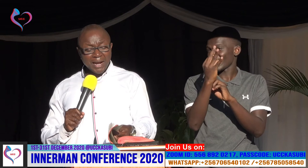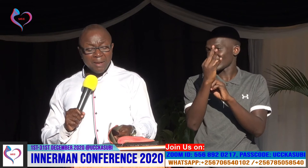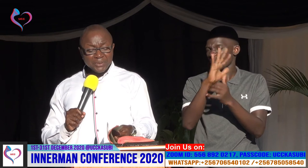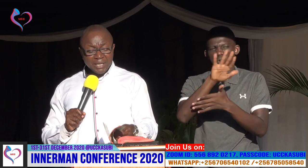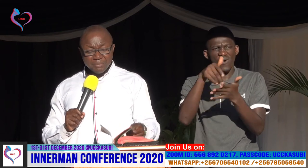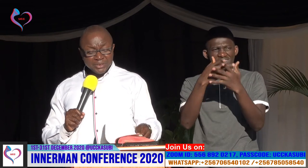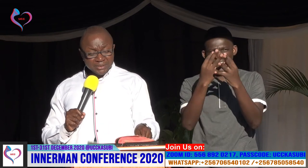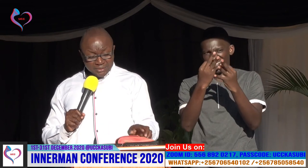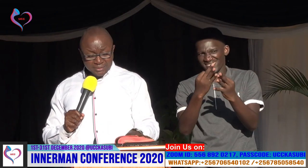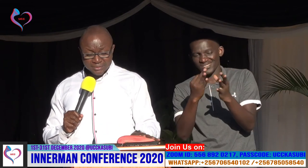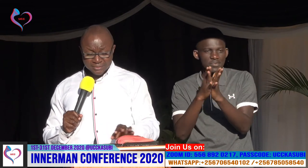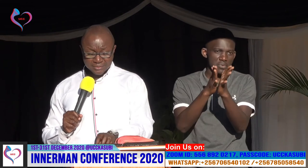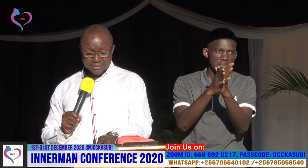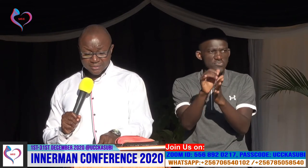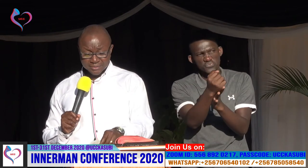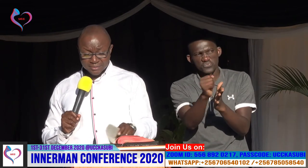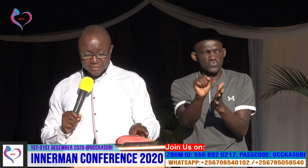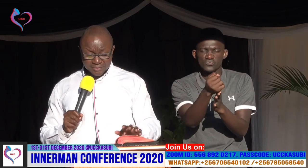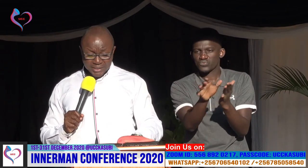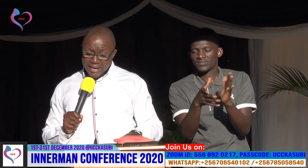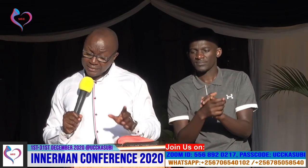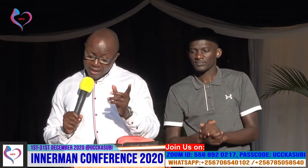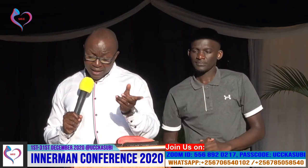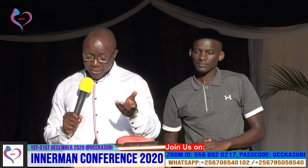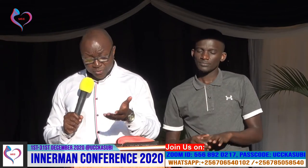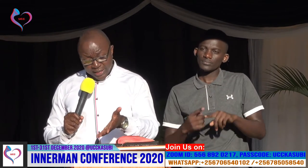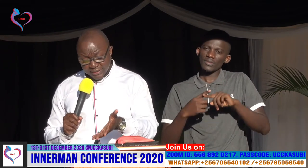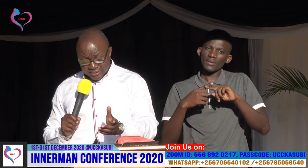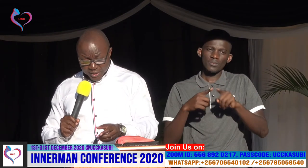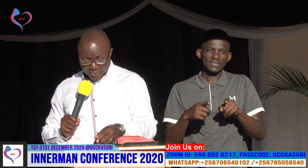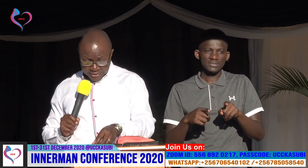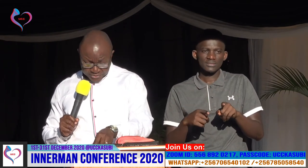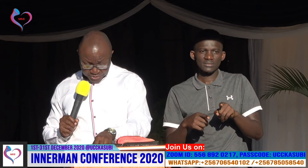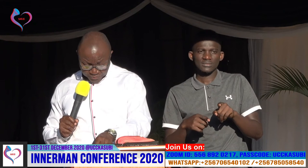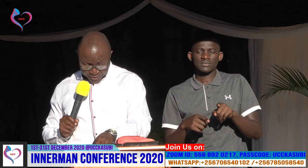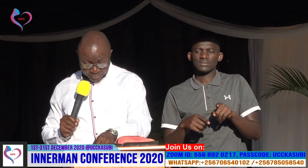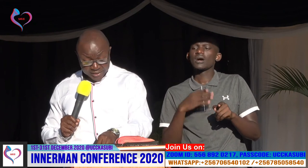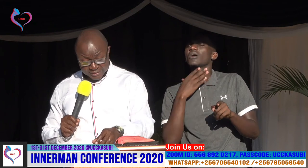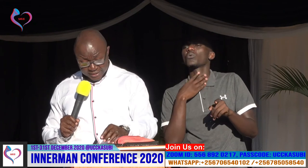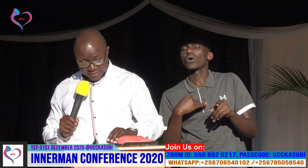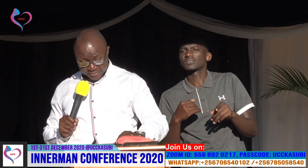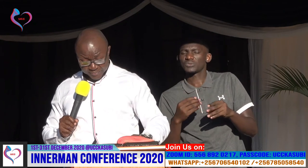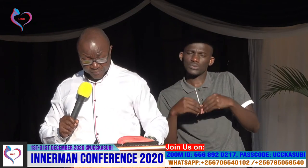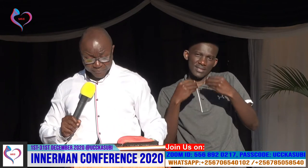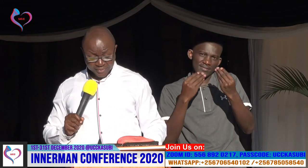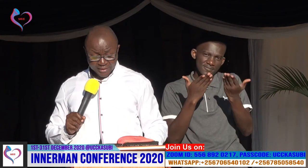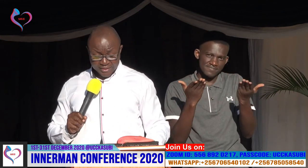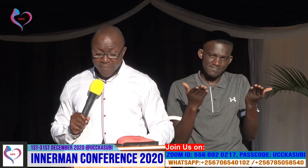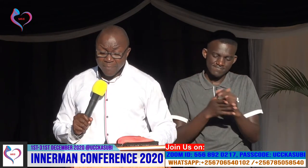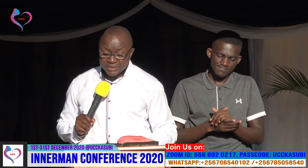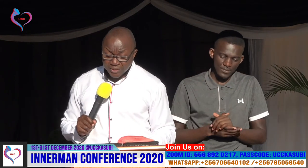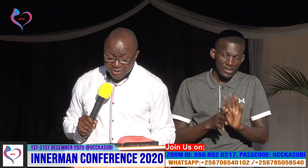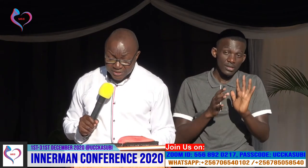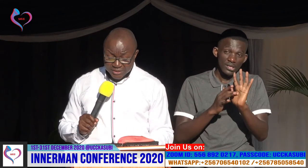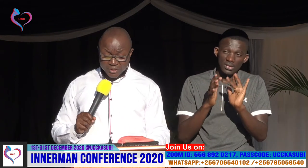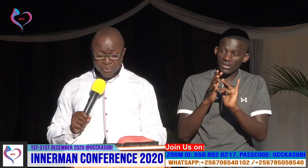13. I was just going through those. This is what I wanted to leave with the pastors. The